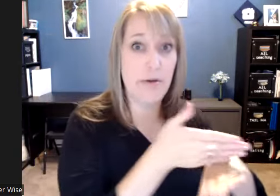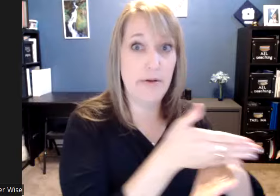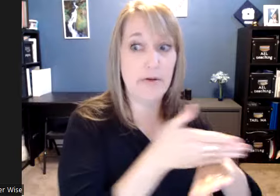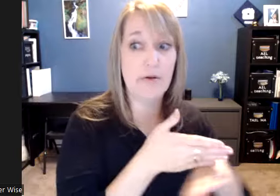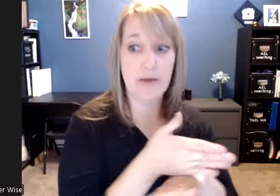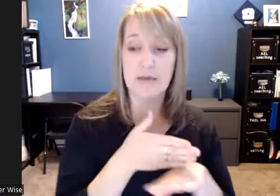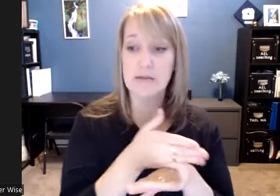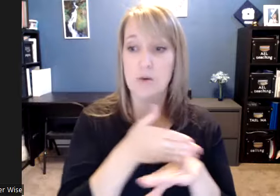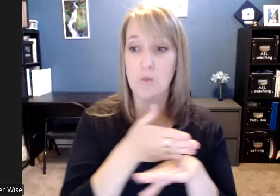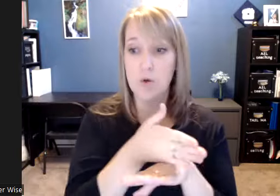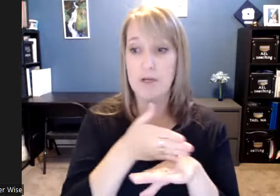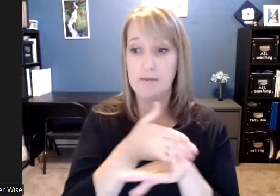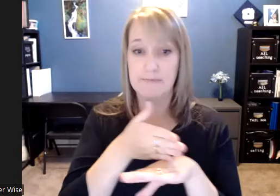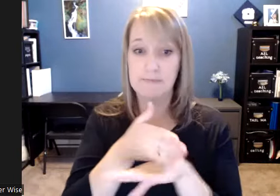wood. Okay, so wood.